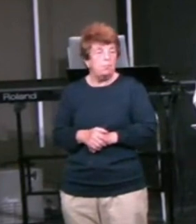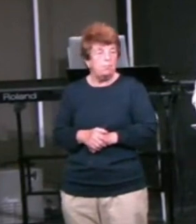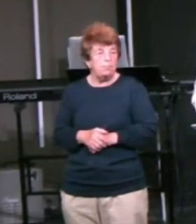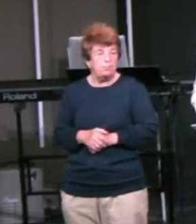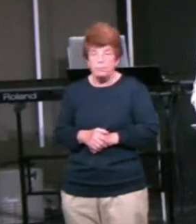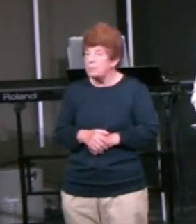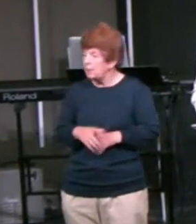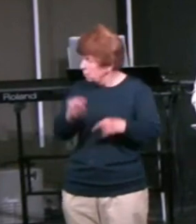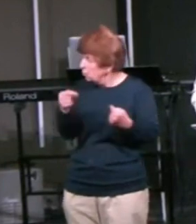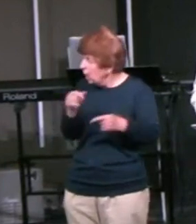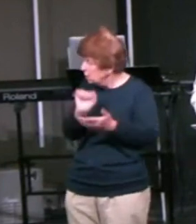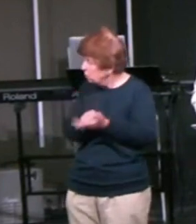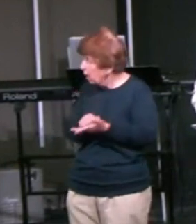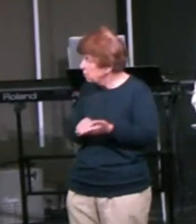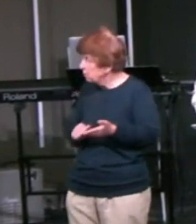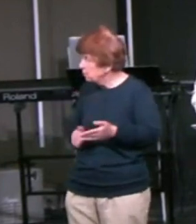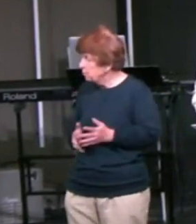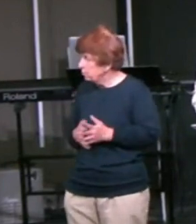That's a challenge, isn't it?